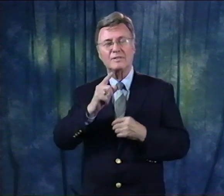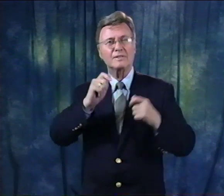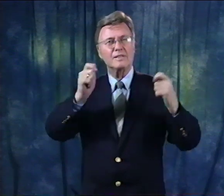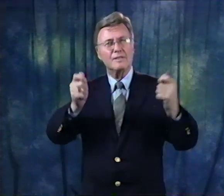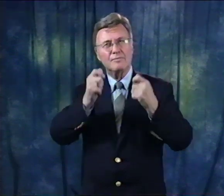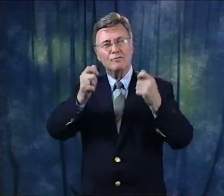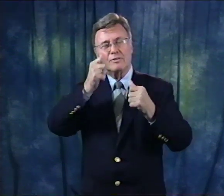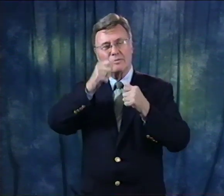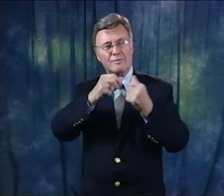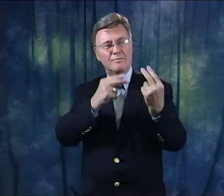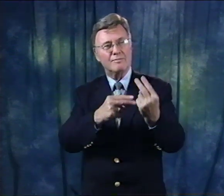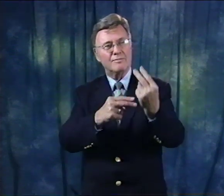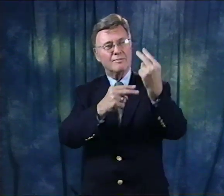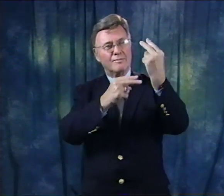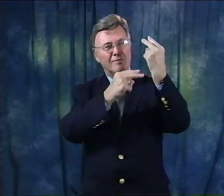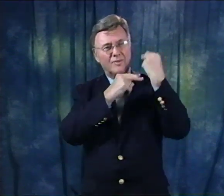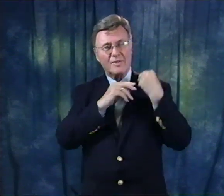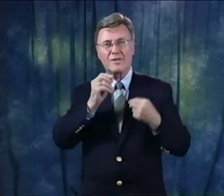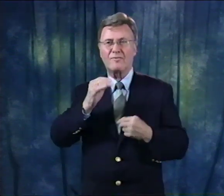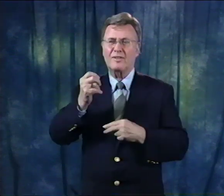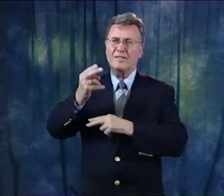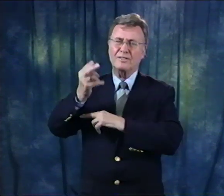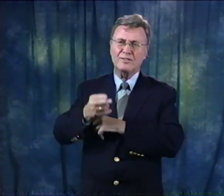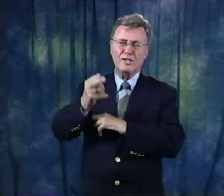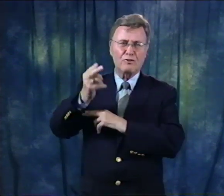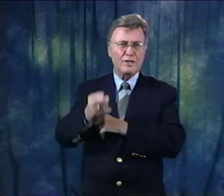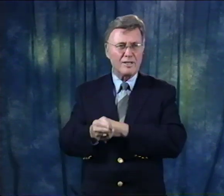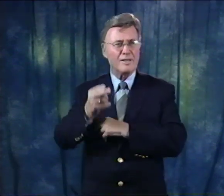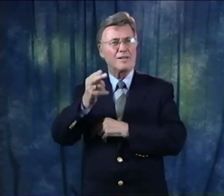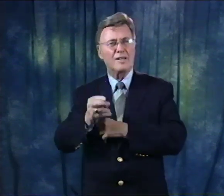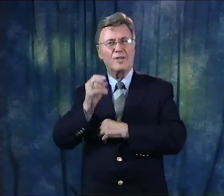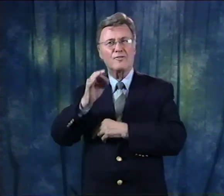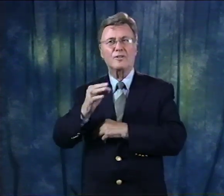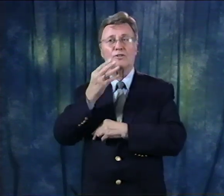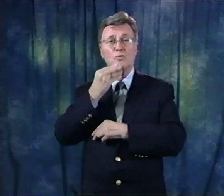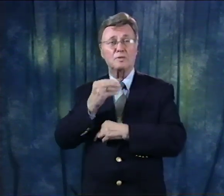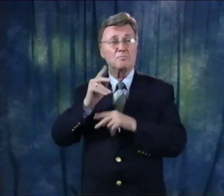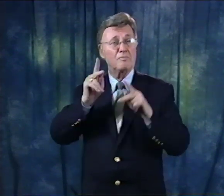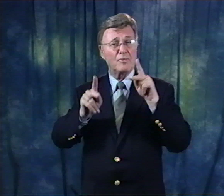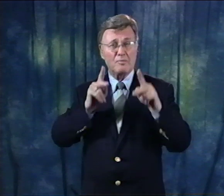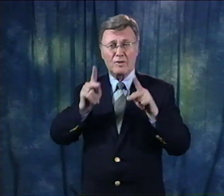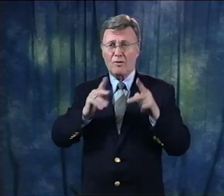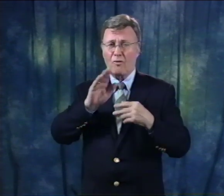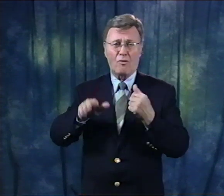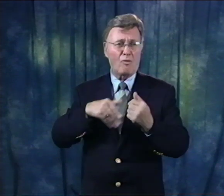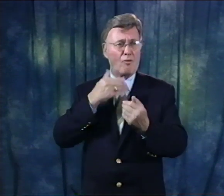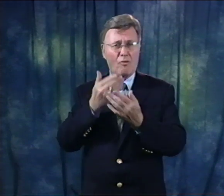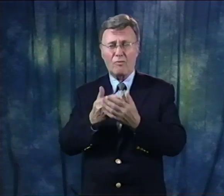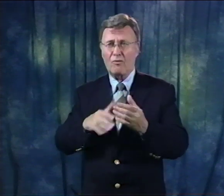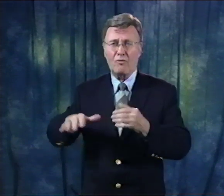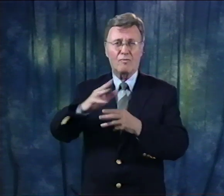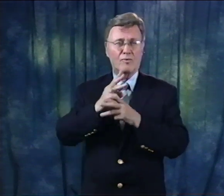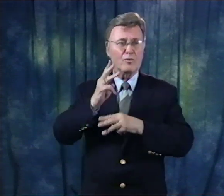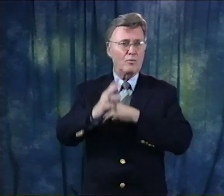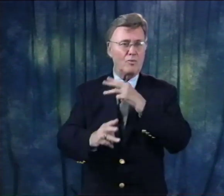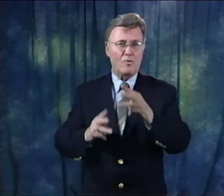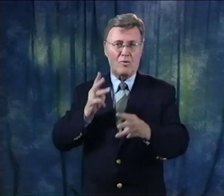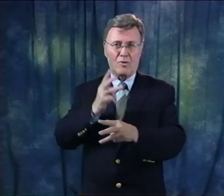Passover is a celebration of a remembrance of the history of Jewish people all over the world.